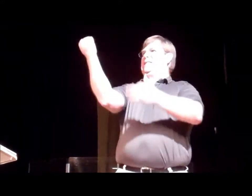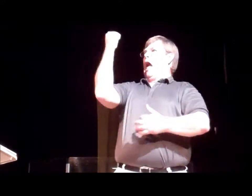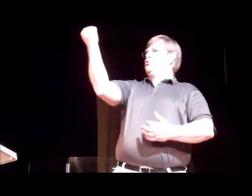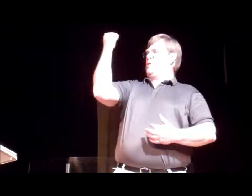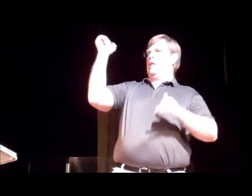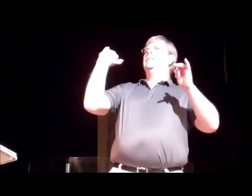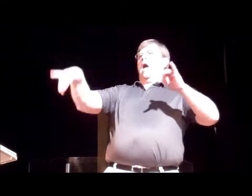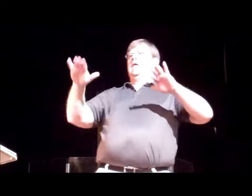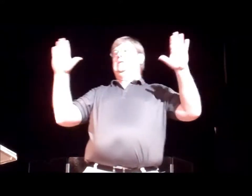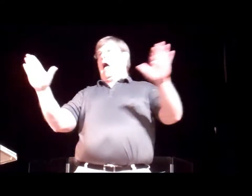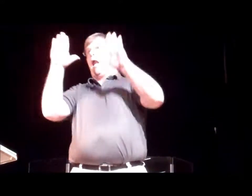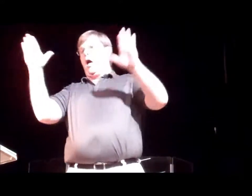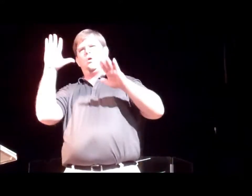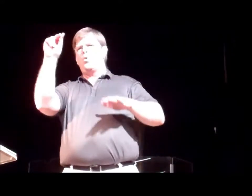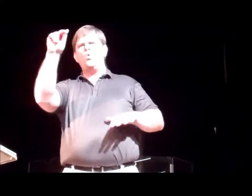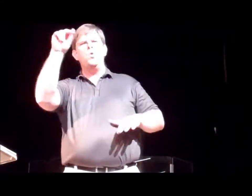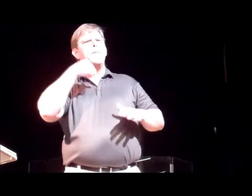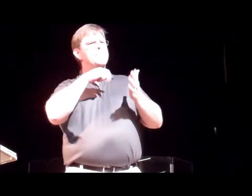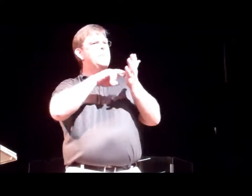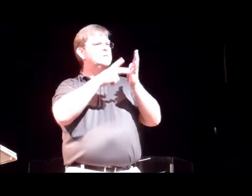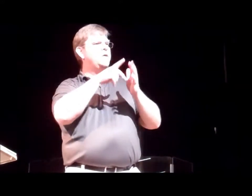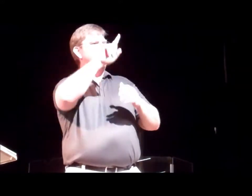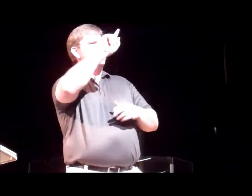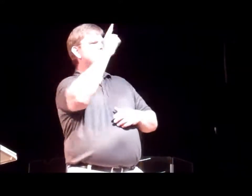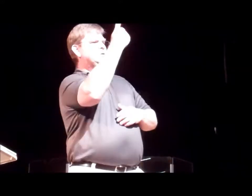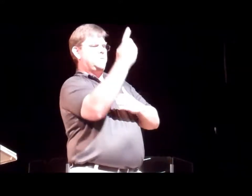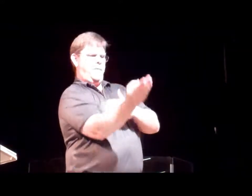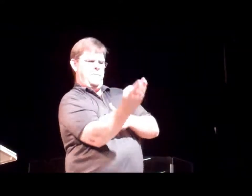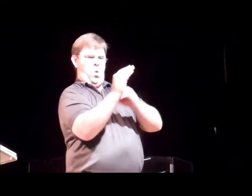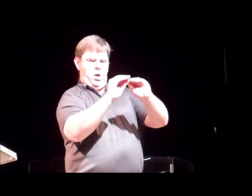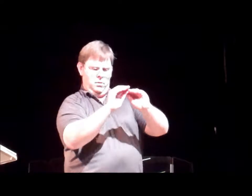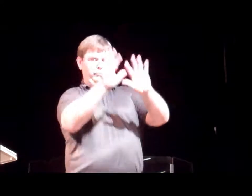It doesn't mean that your day began